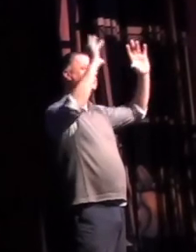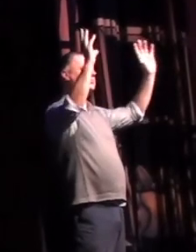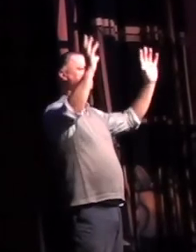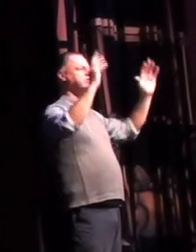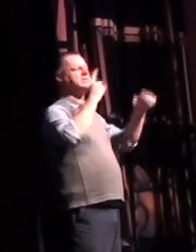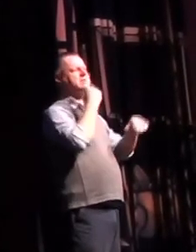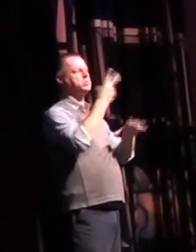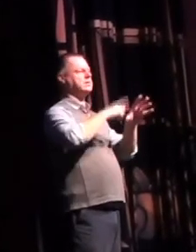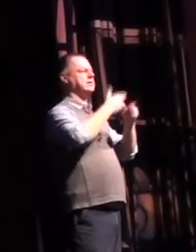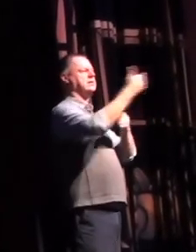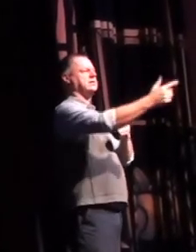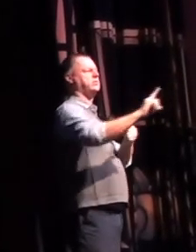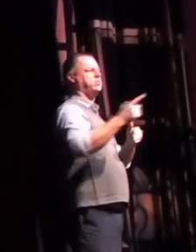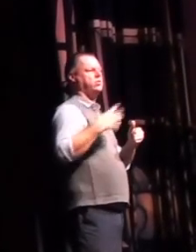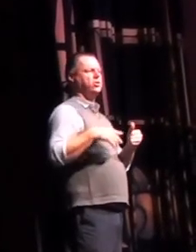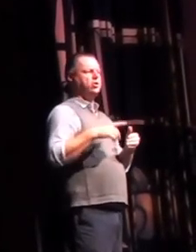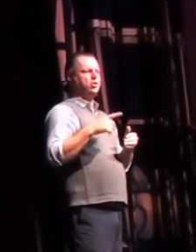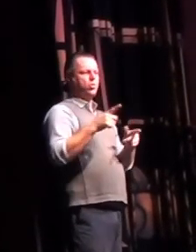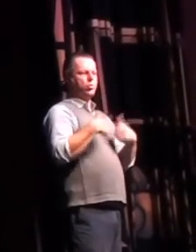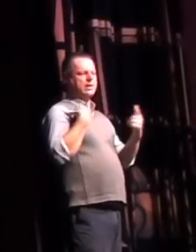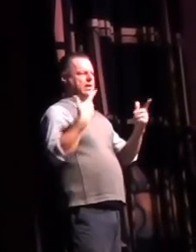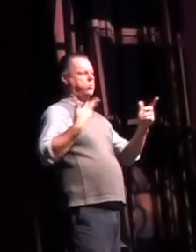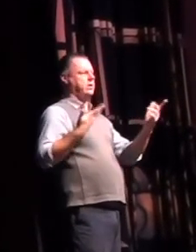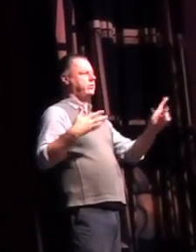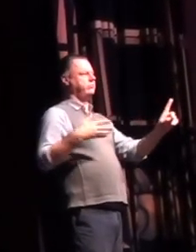the next 20 years? Where do you think we can get to?